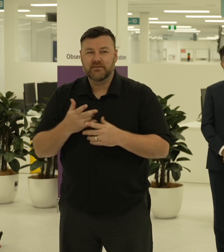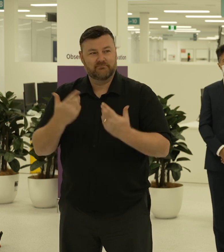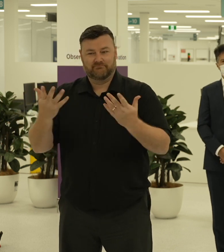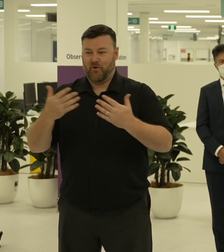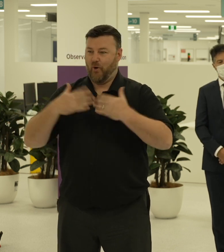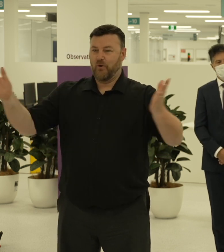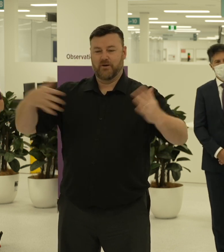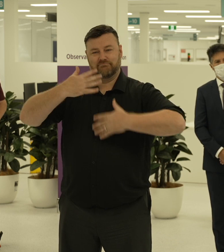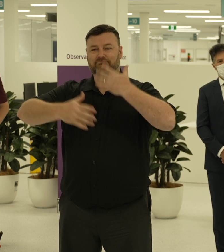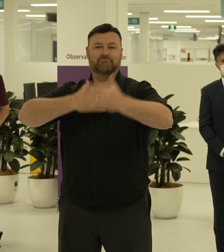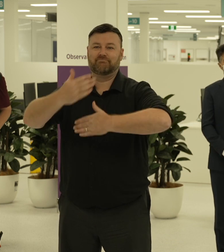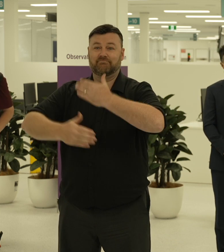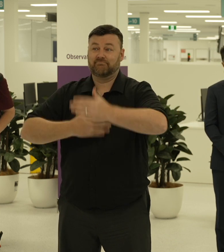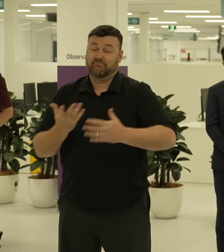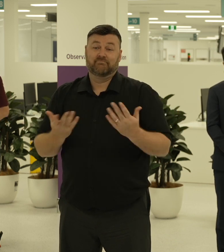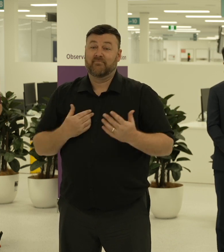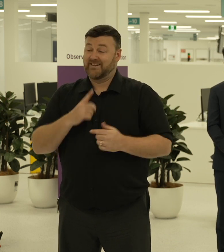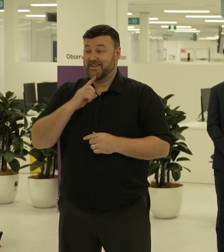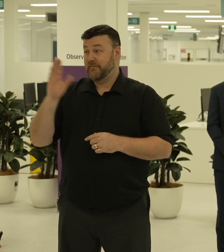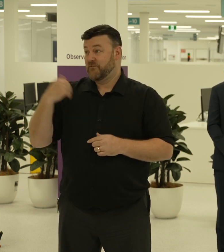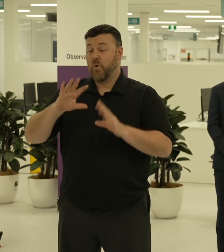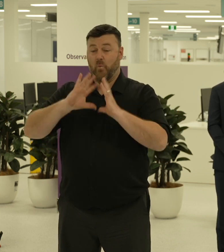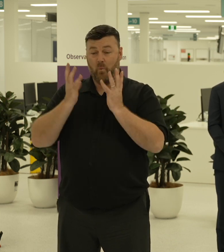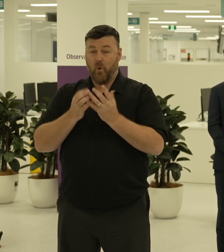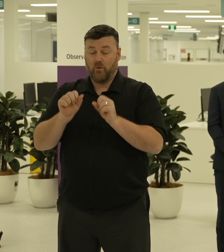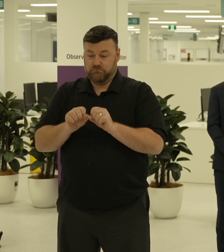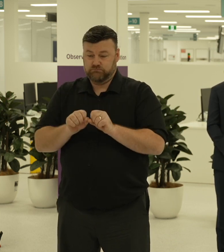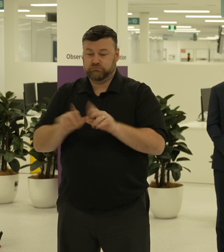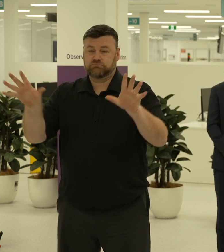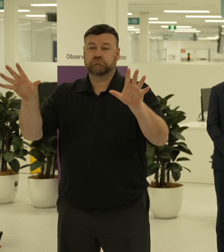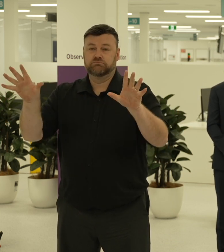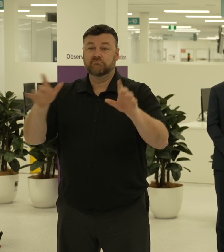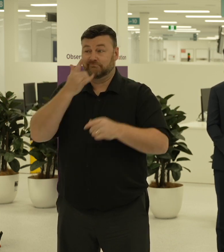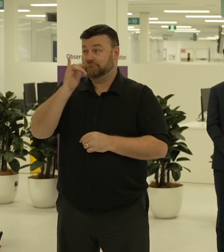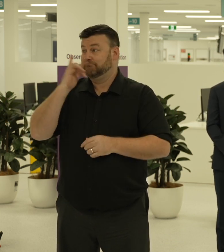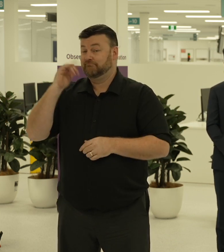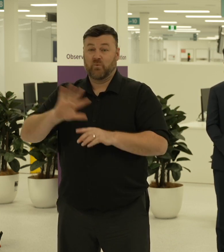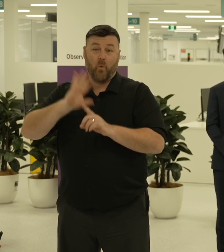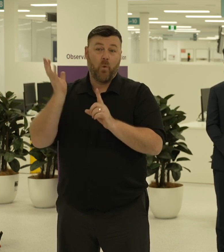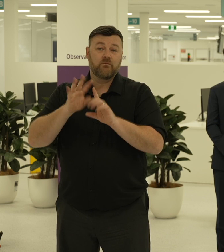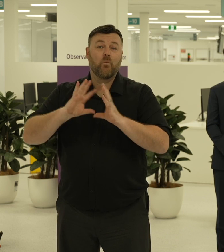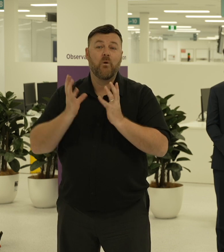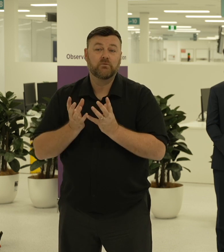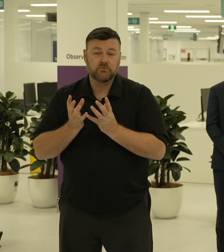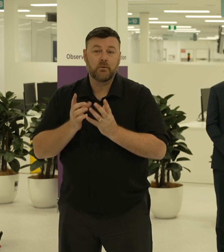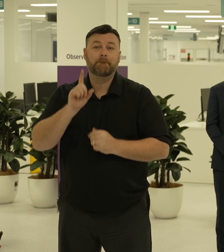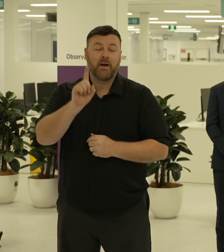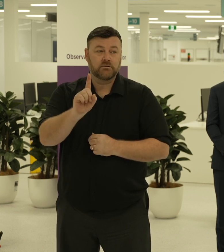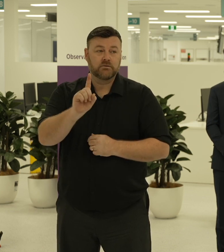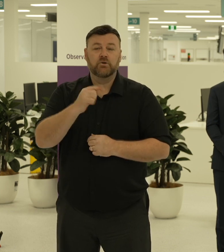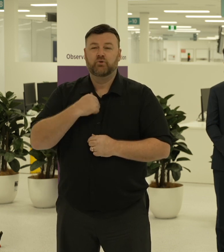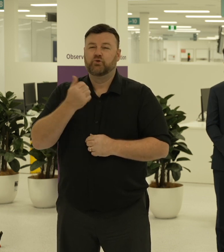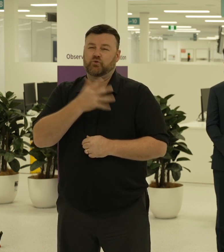love. This is a global pandemic. There are challenges right across the world, but we should all be very, very proud of what we've achieved here in